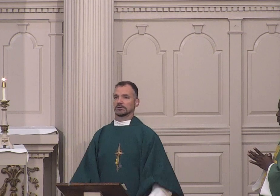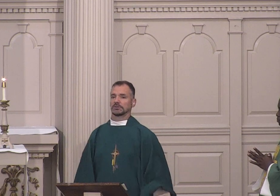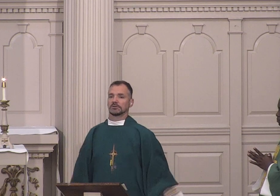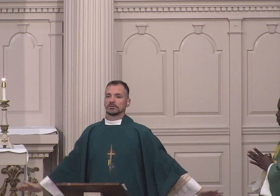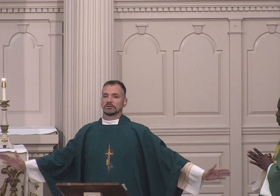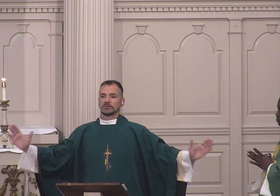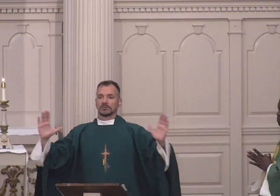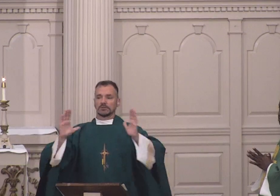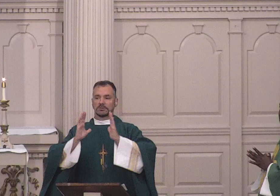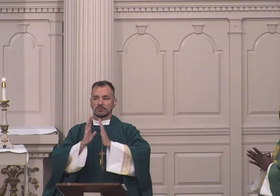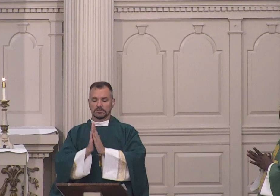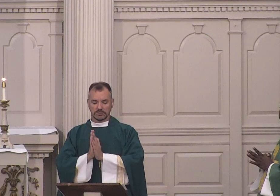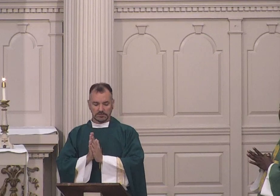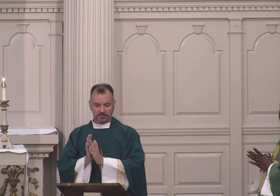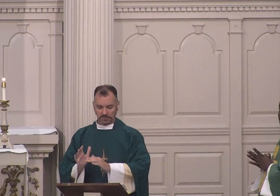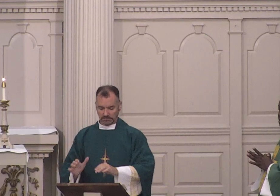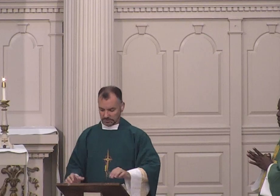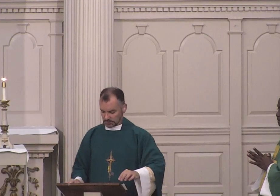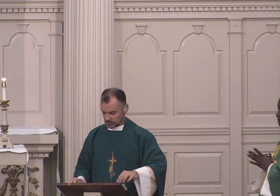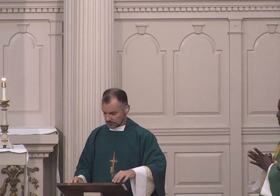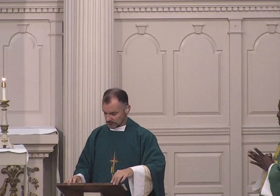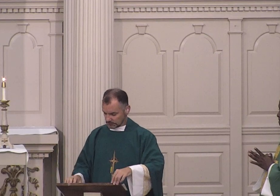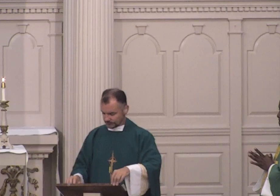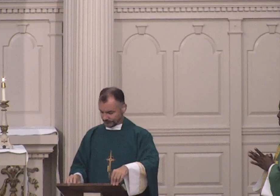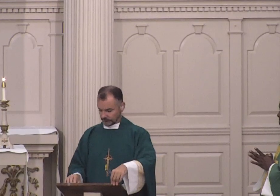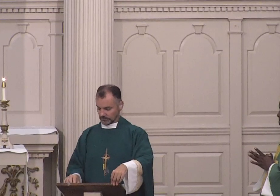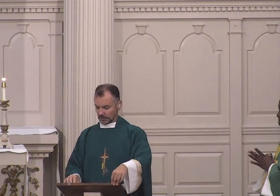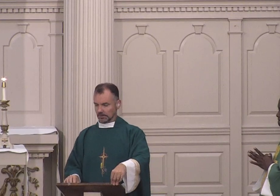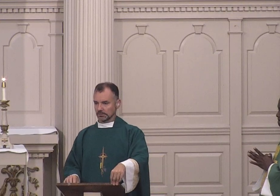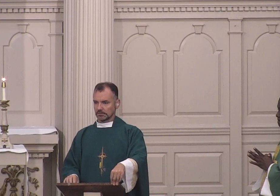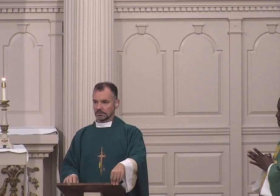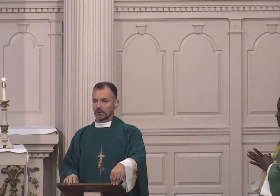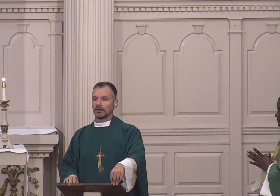reigns forever and ever. Amen.